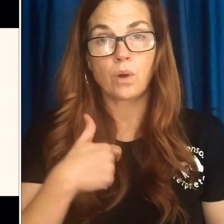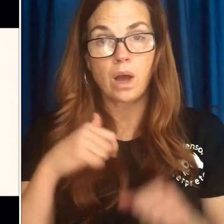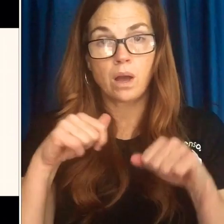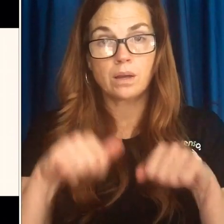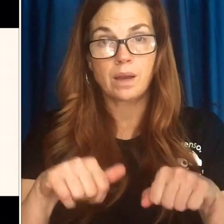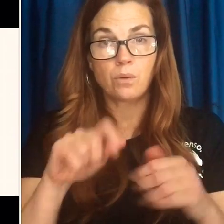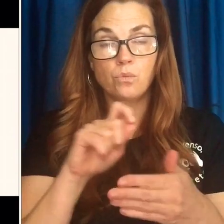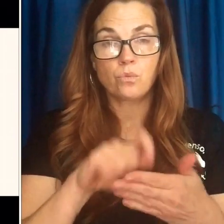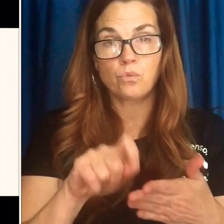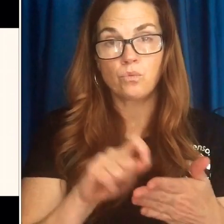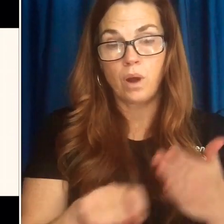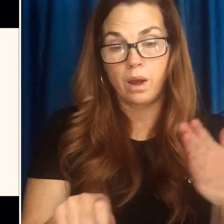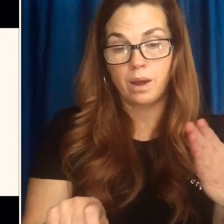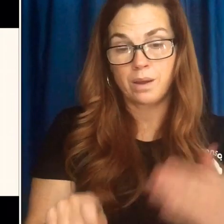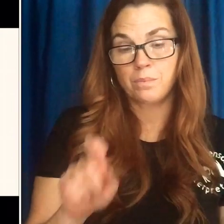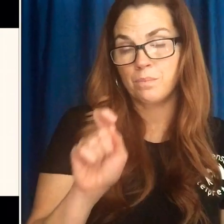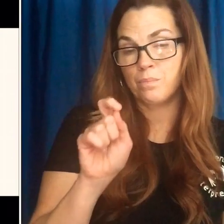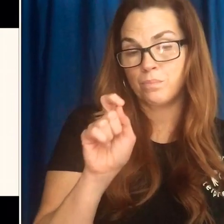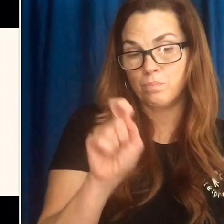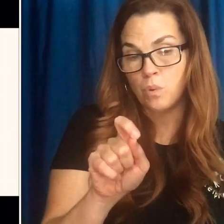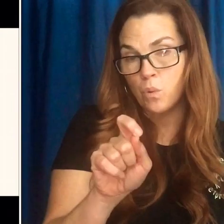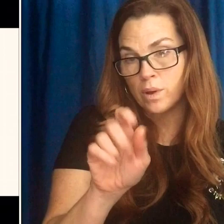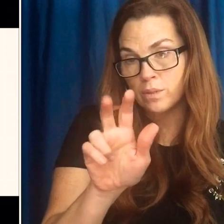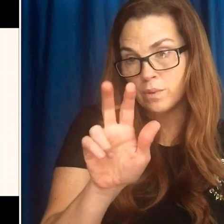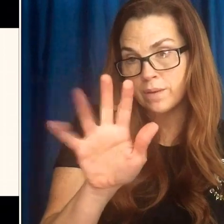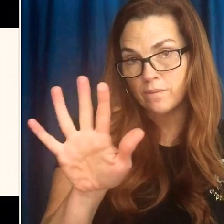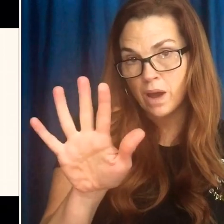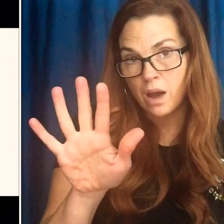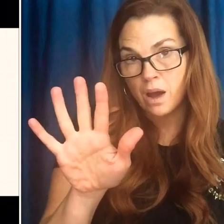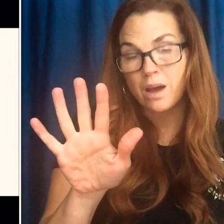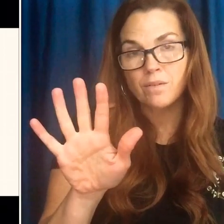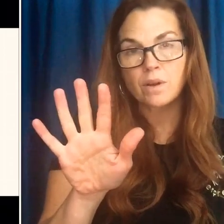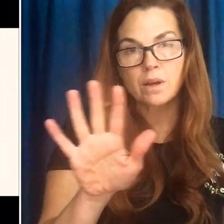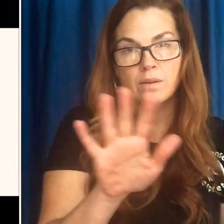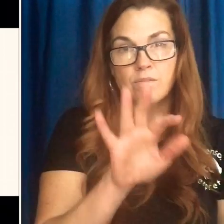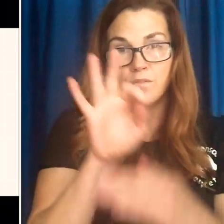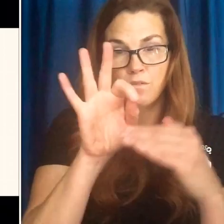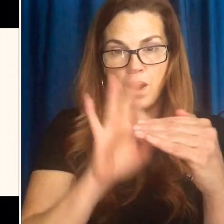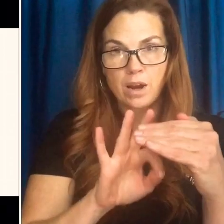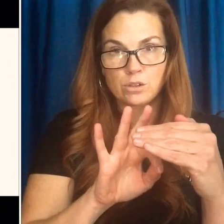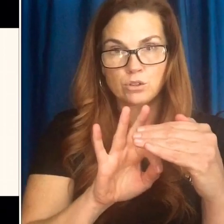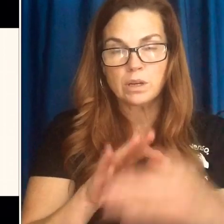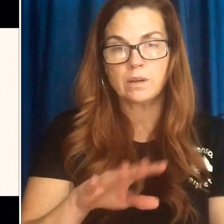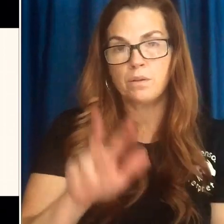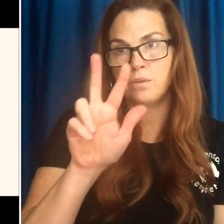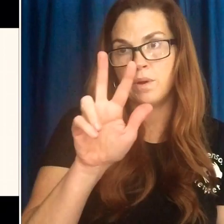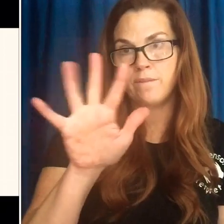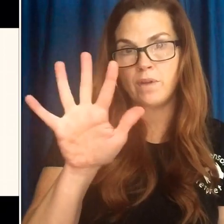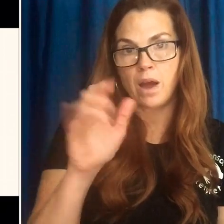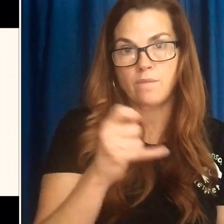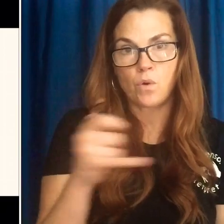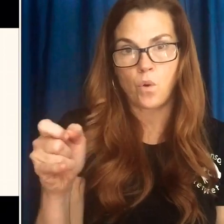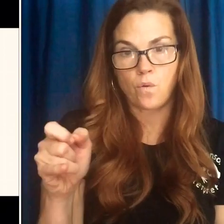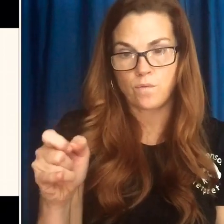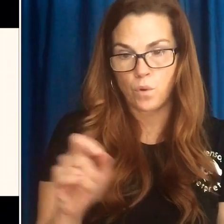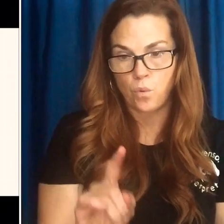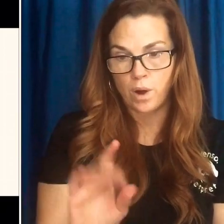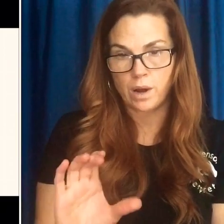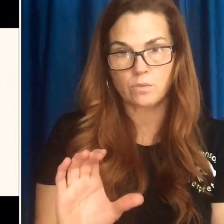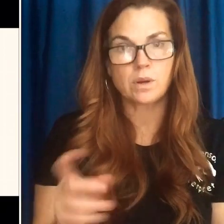35 over its place value of 100. And now I'm going to